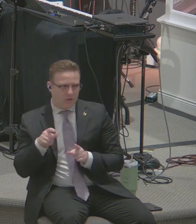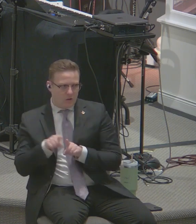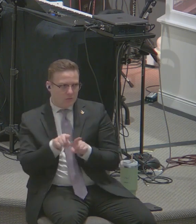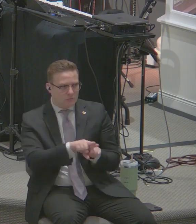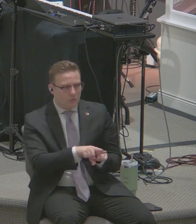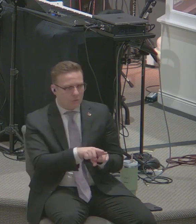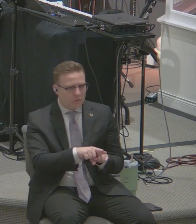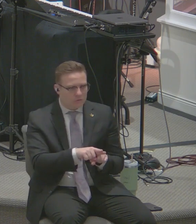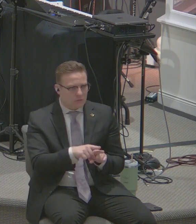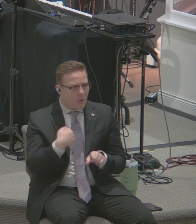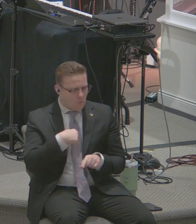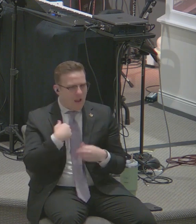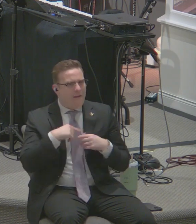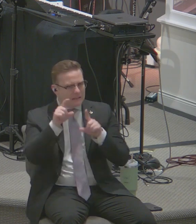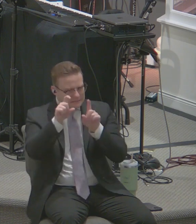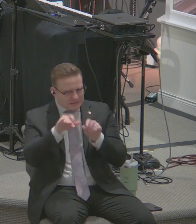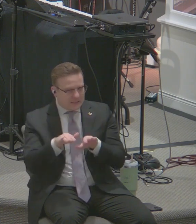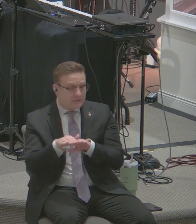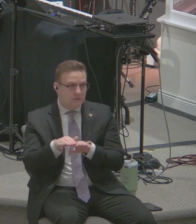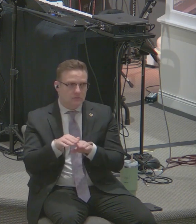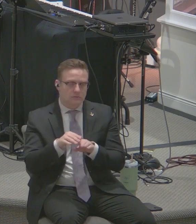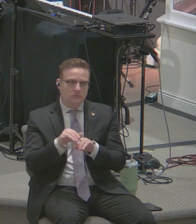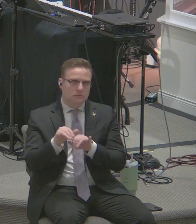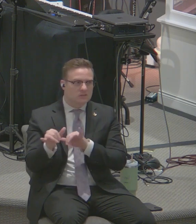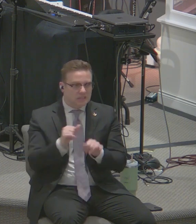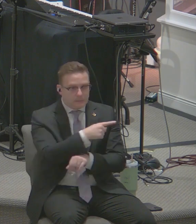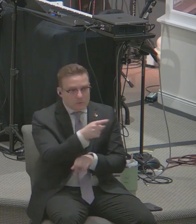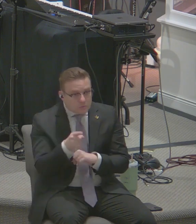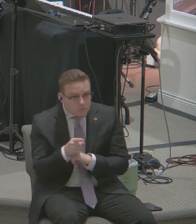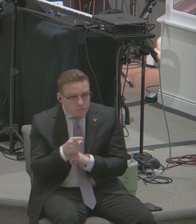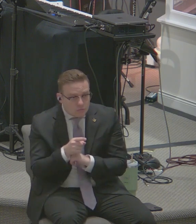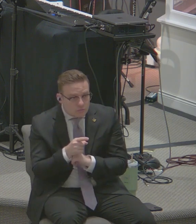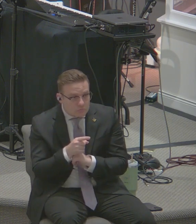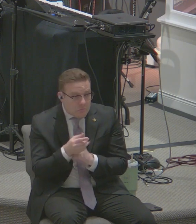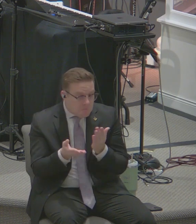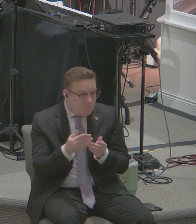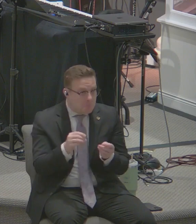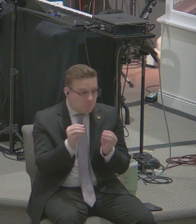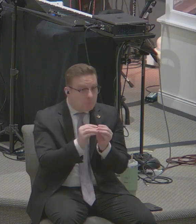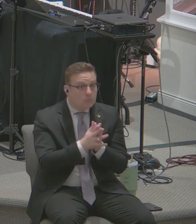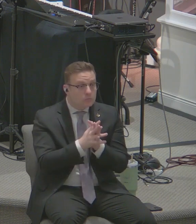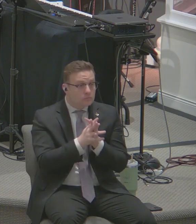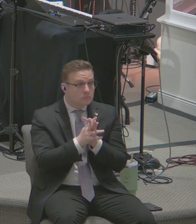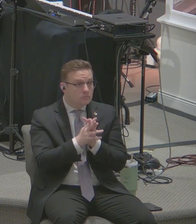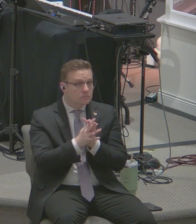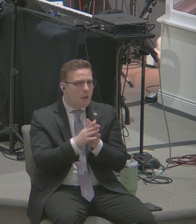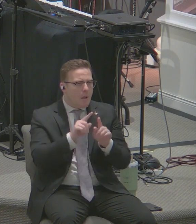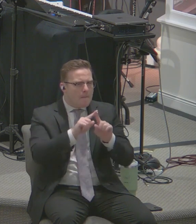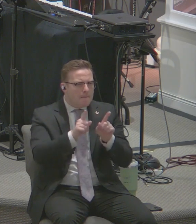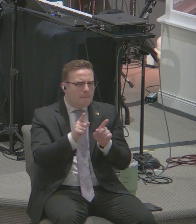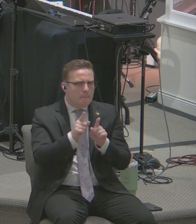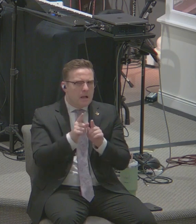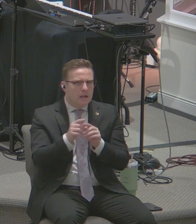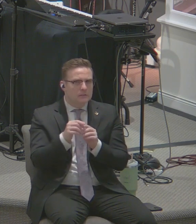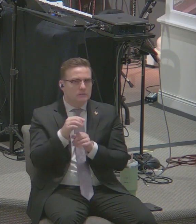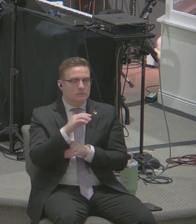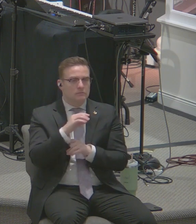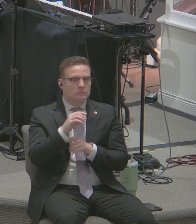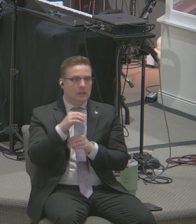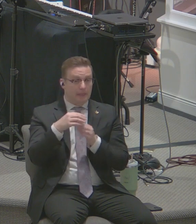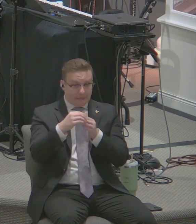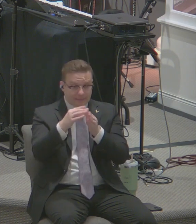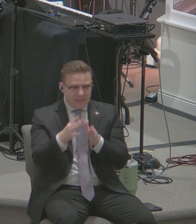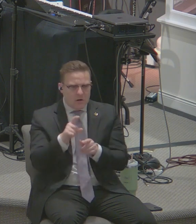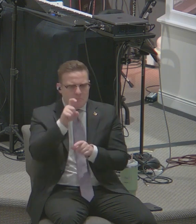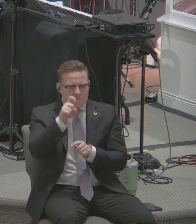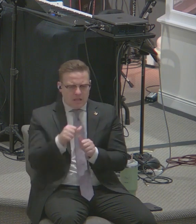We go through tests and trials just as much as everybody else does. But the man of God, the woman of God, has